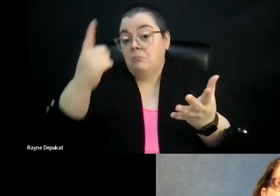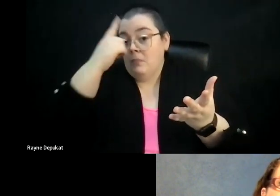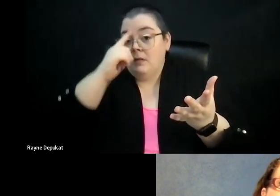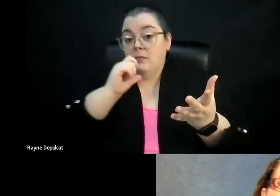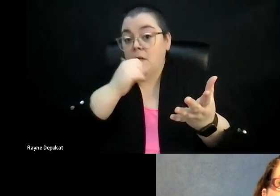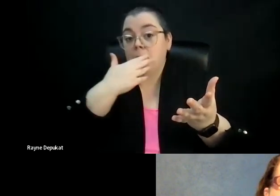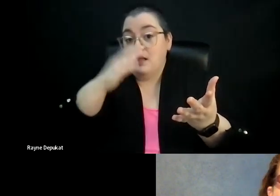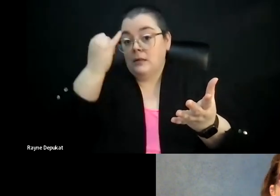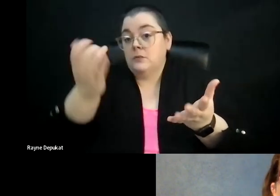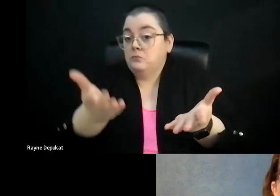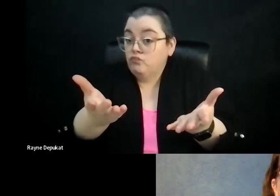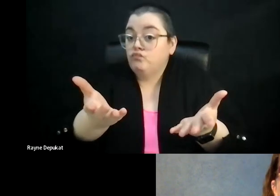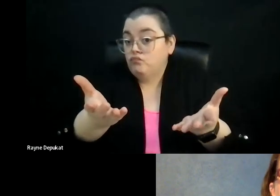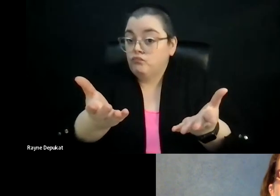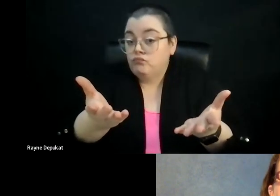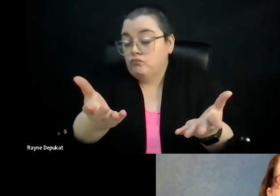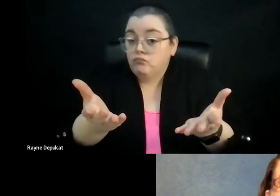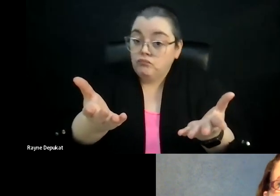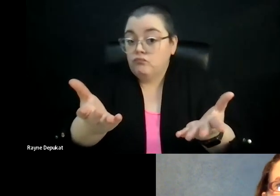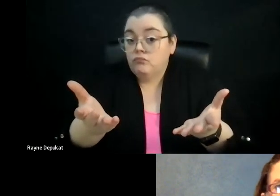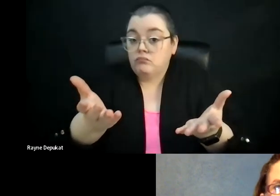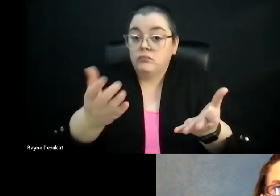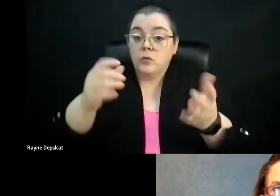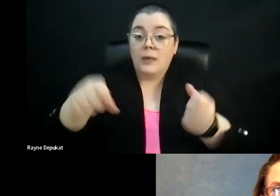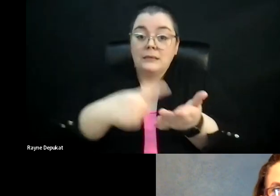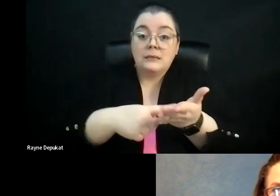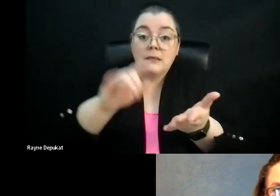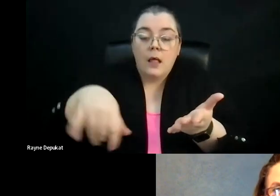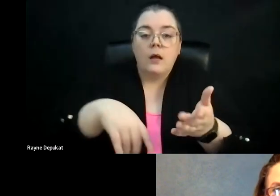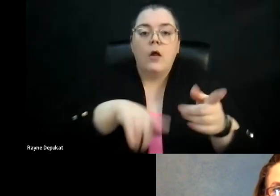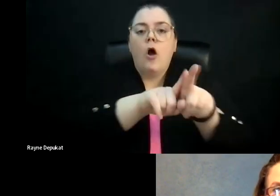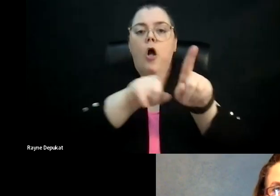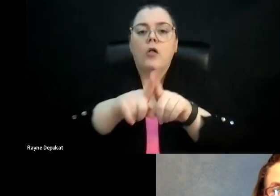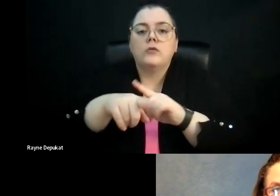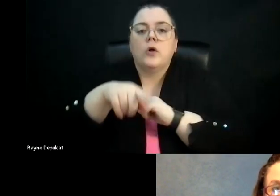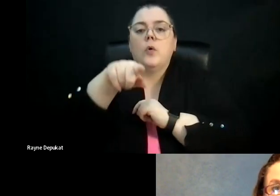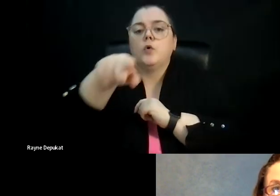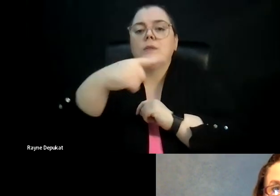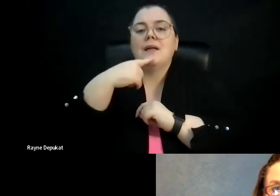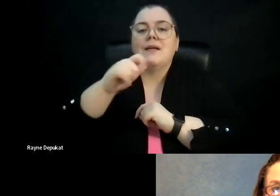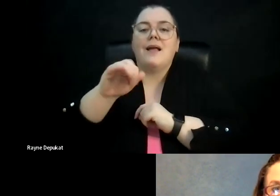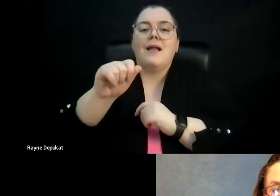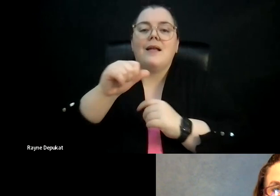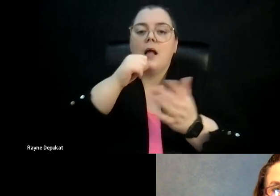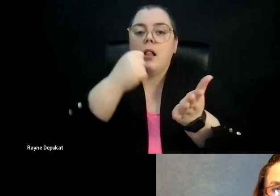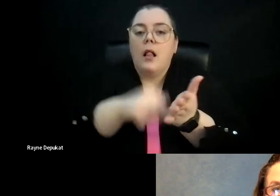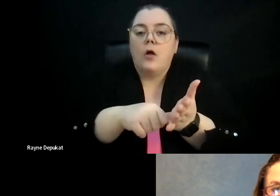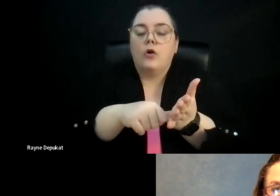yeah, I think that's not a terrible idea. That sounds pretty good. And we can discuss that further. And you